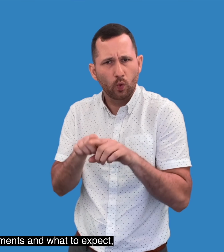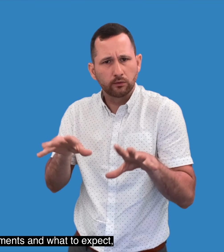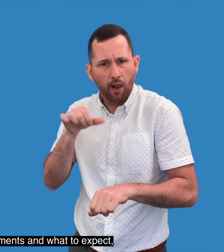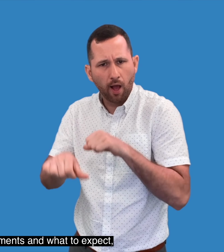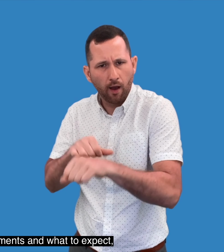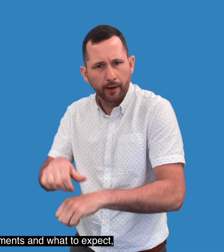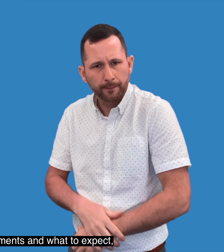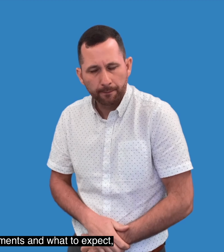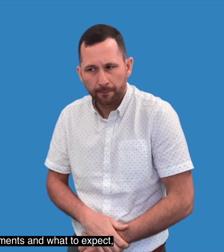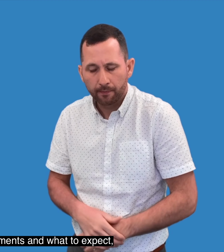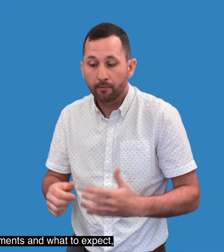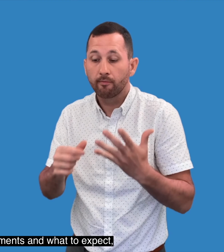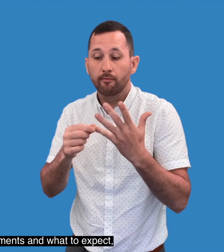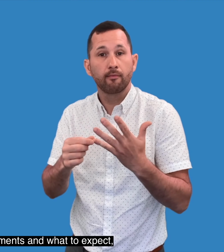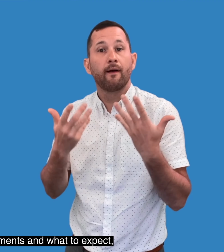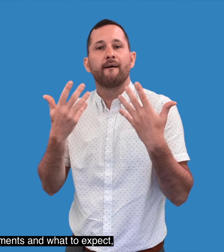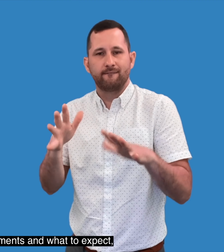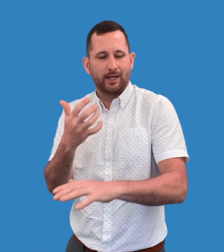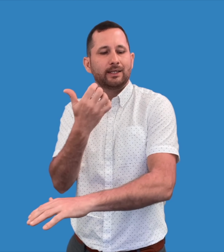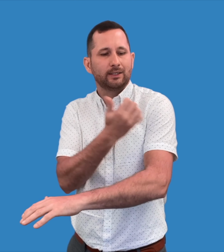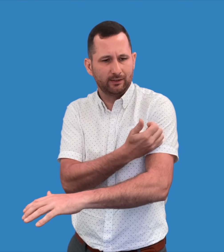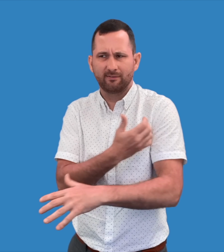Booking appointments and what to expect.